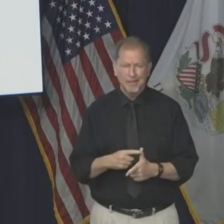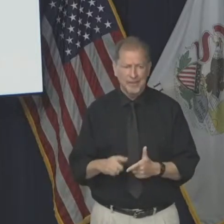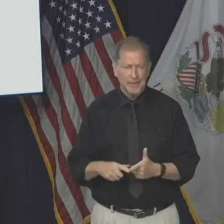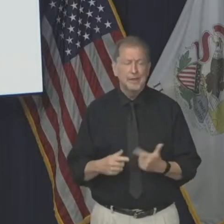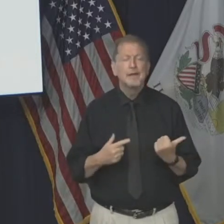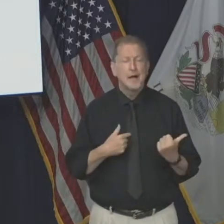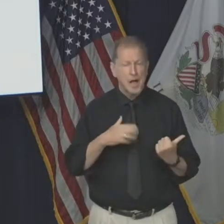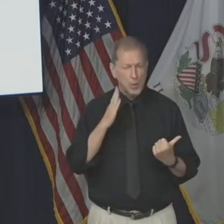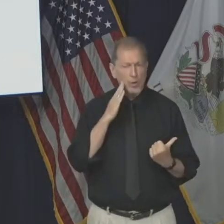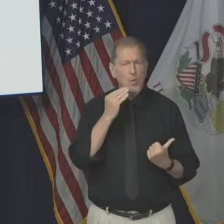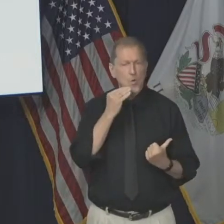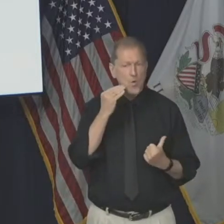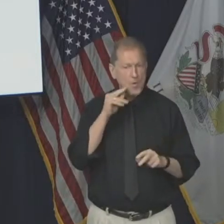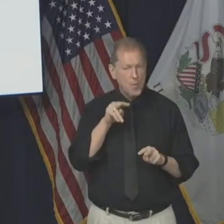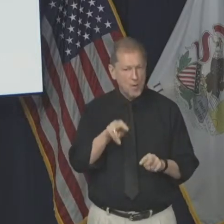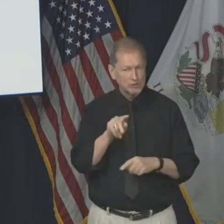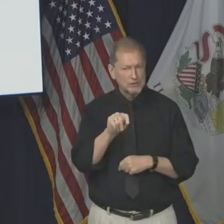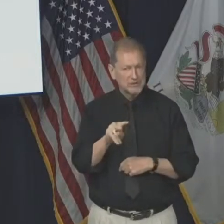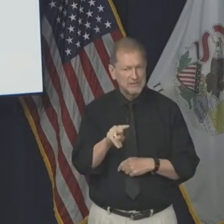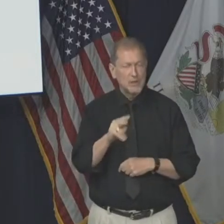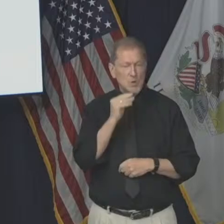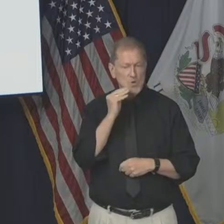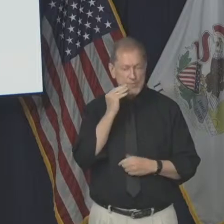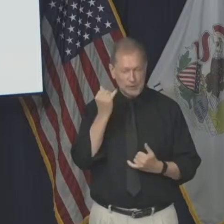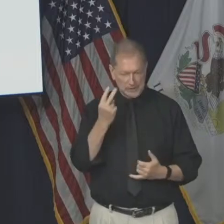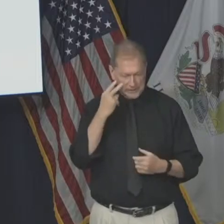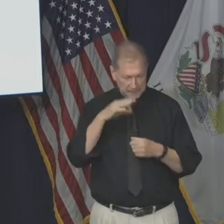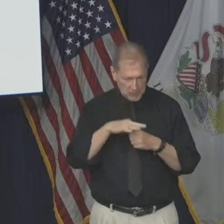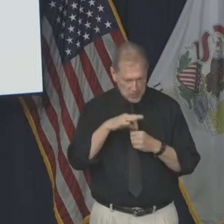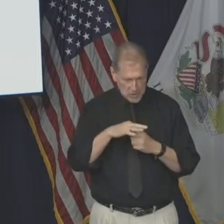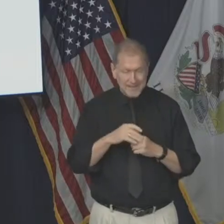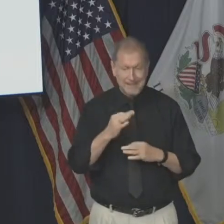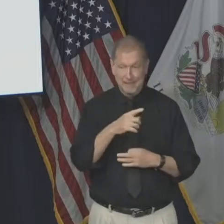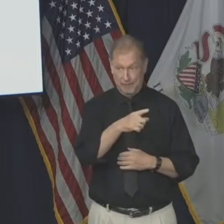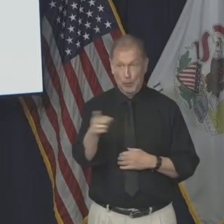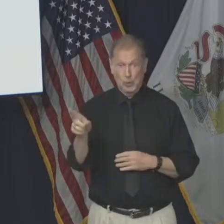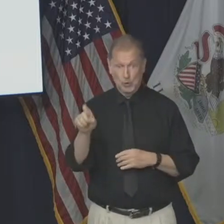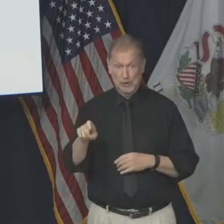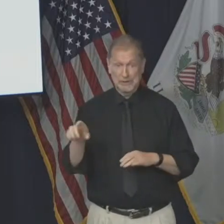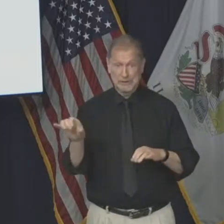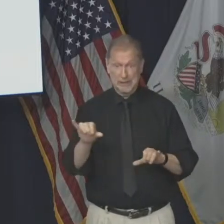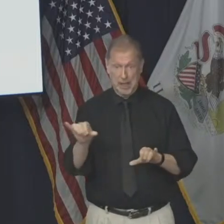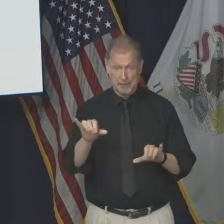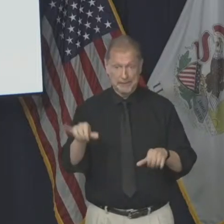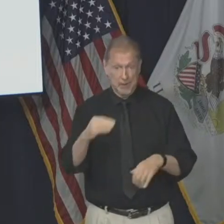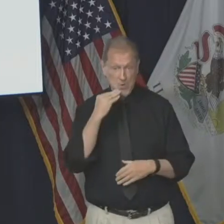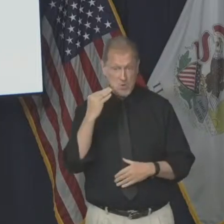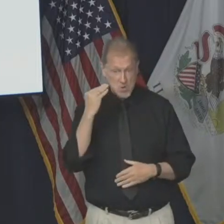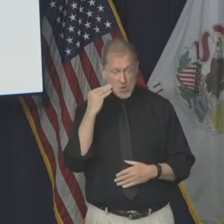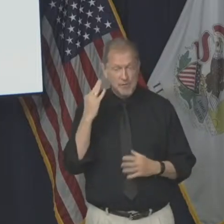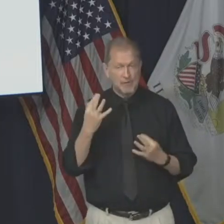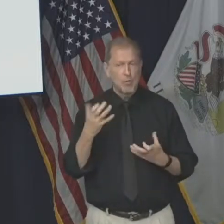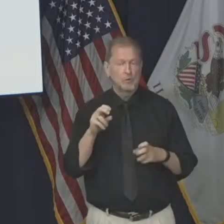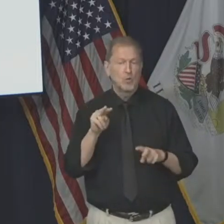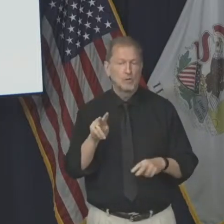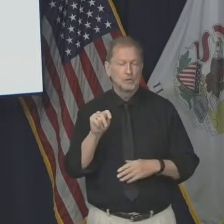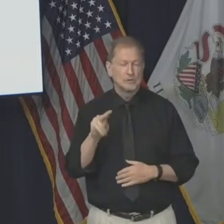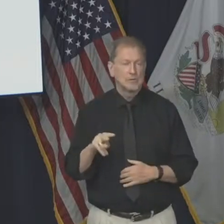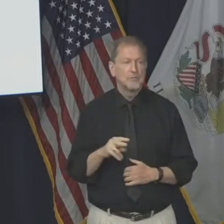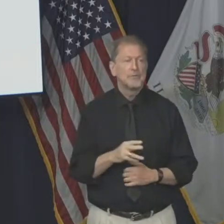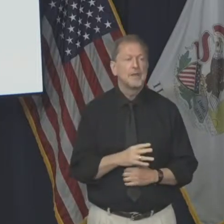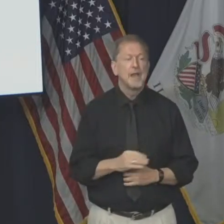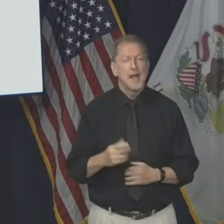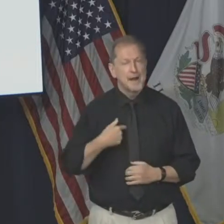at home. I would encourage people to do that if they're watching the returns. And look,